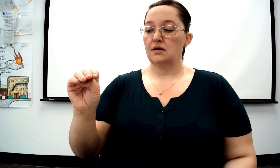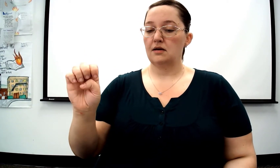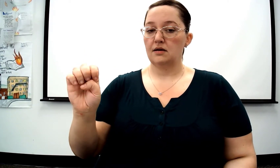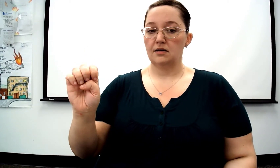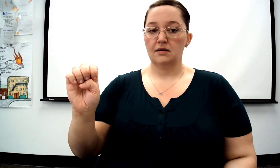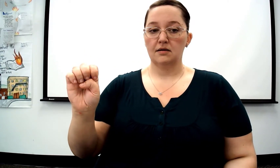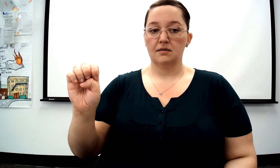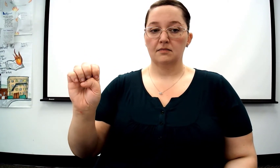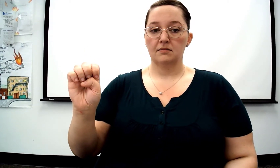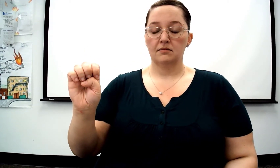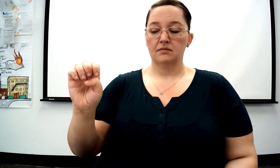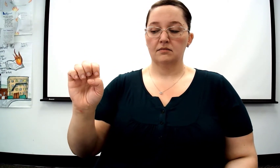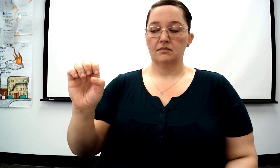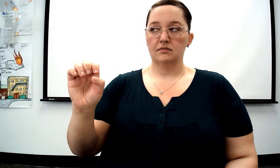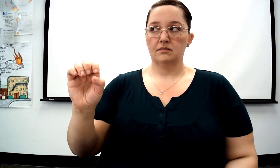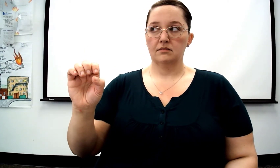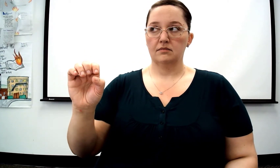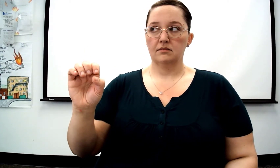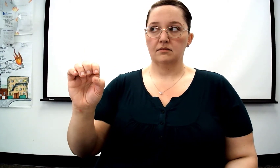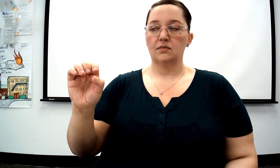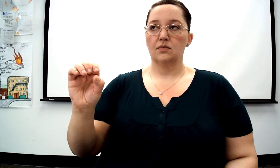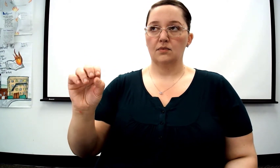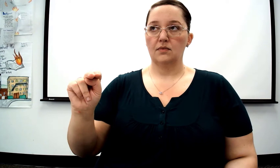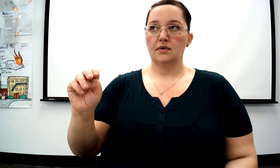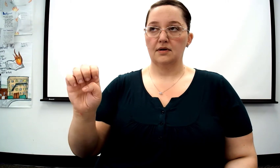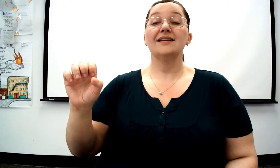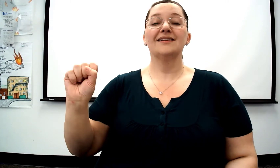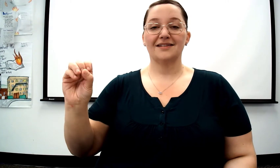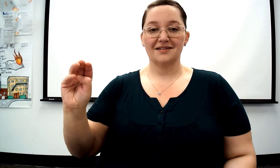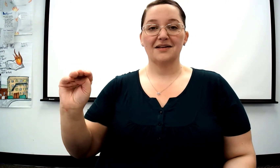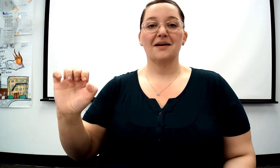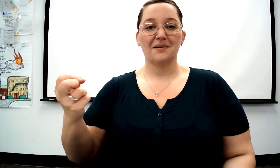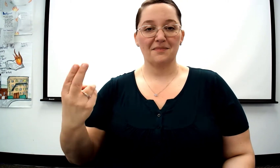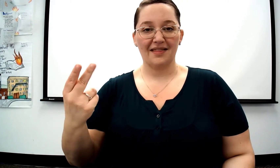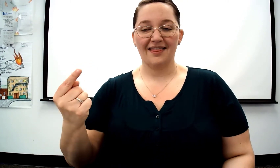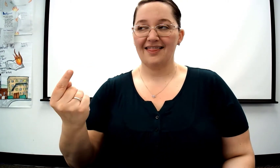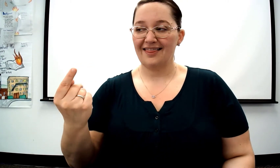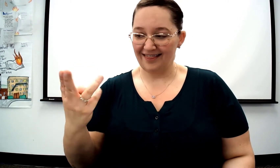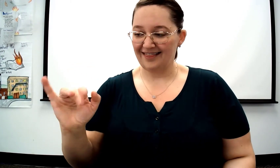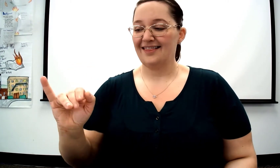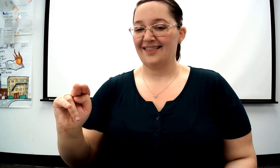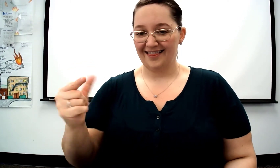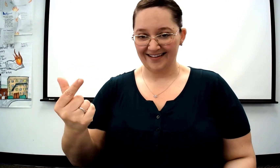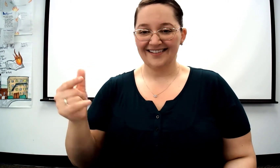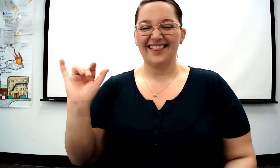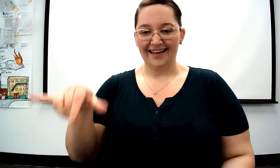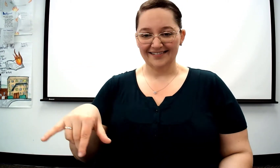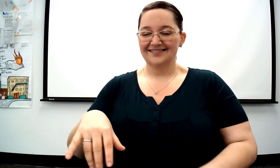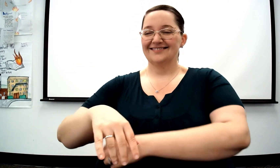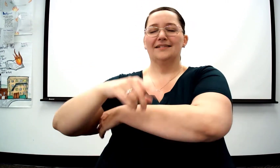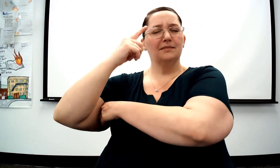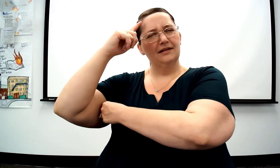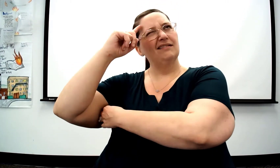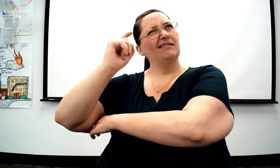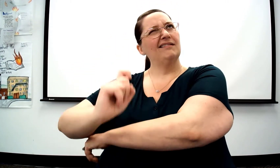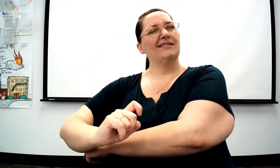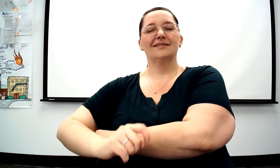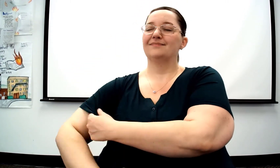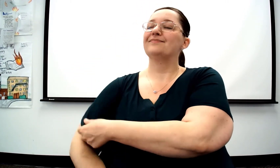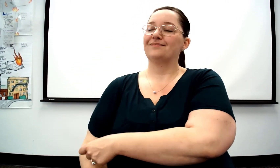someone, and someone and something. Yes, there we go. I had to